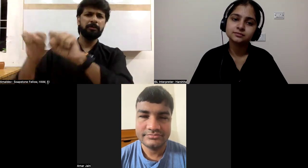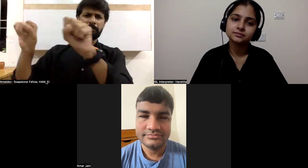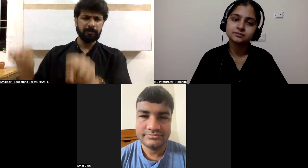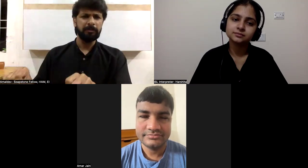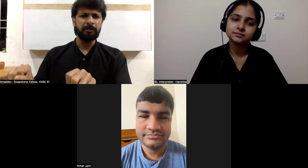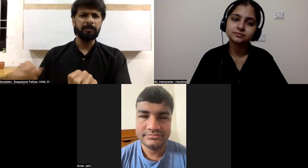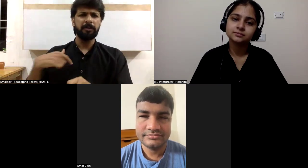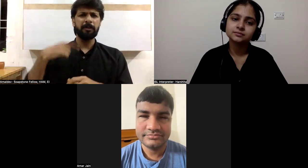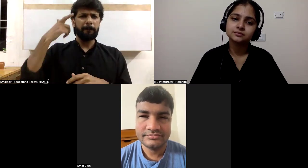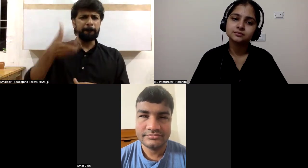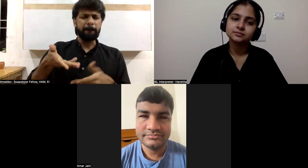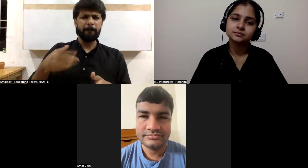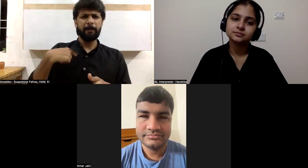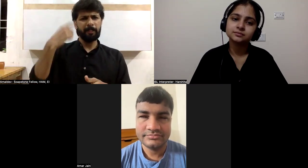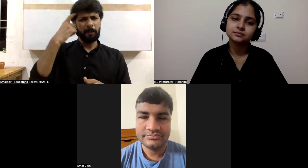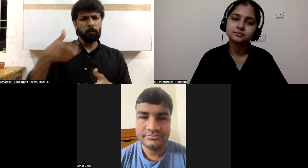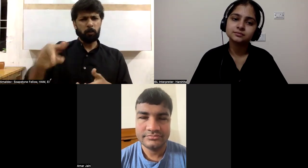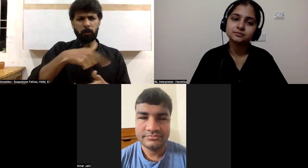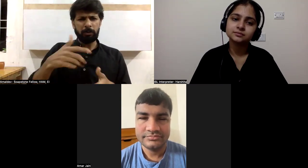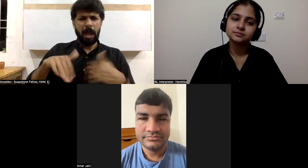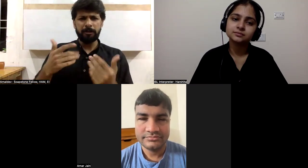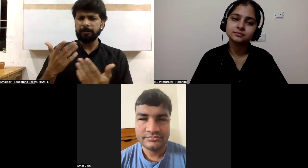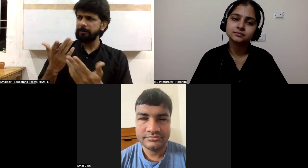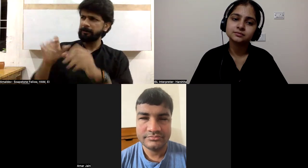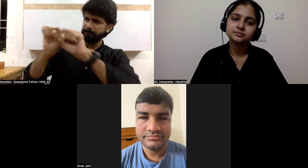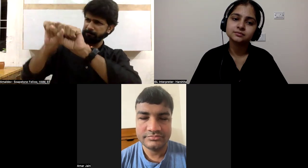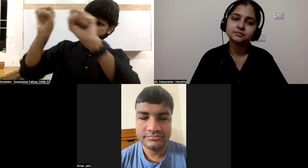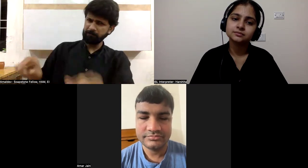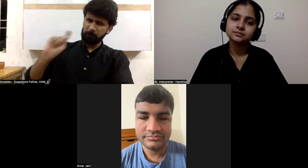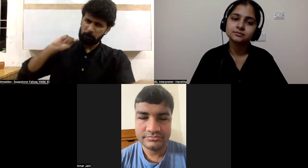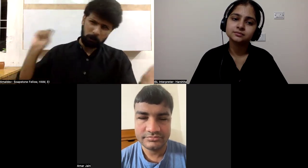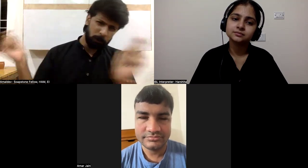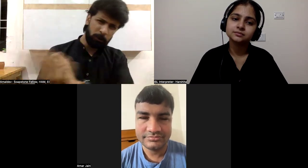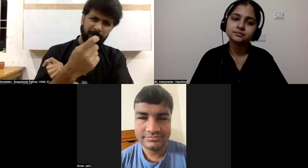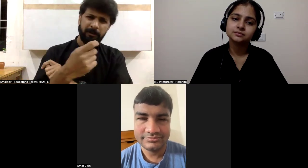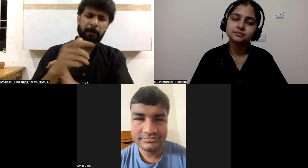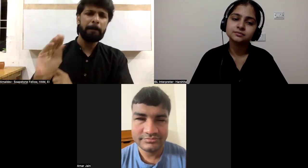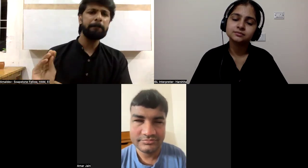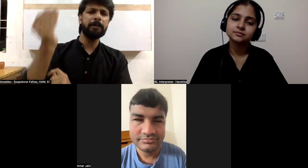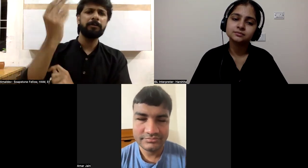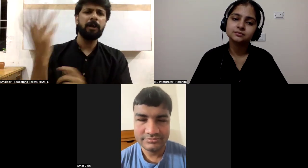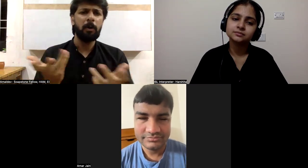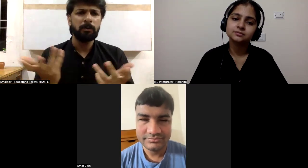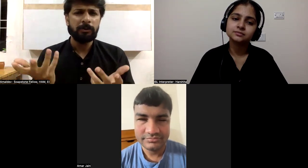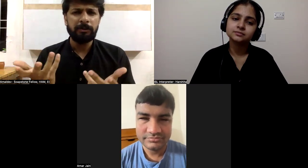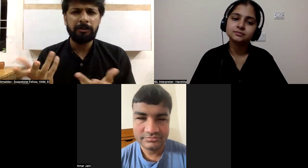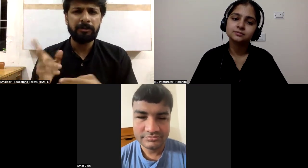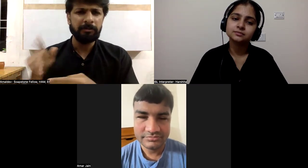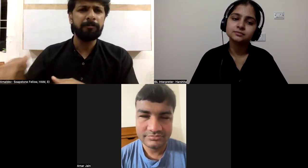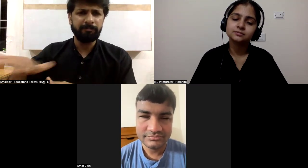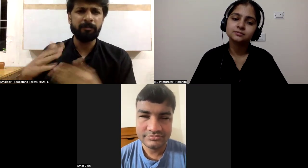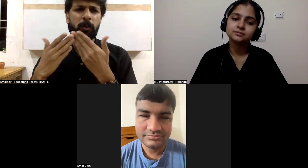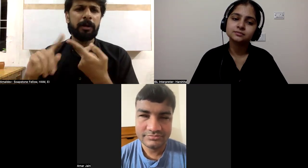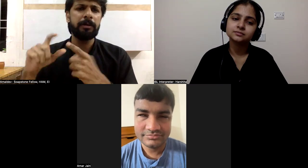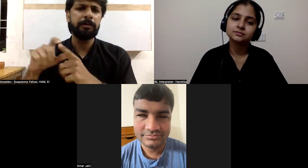So it's not really, changed in a big way. So how do you think the